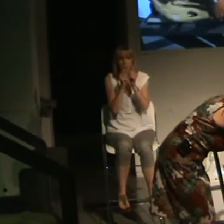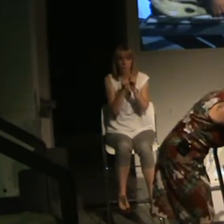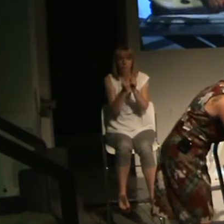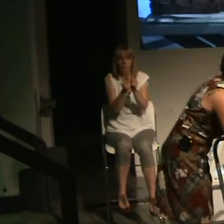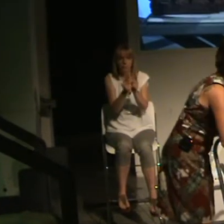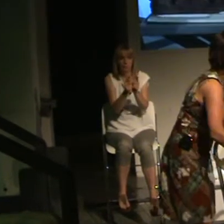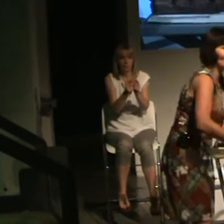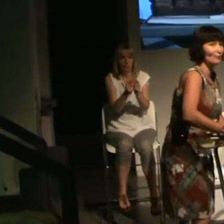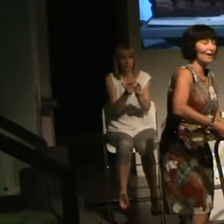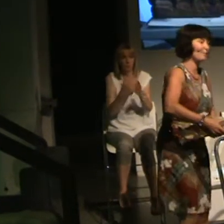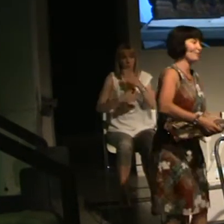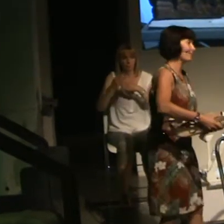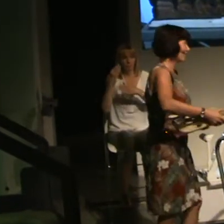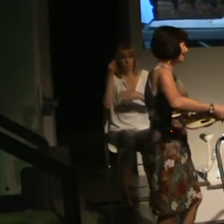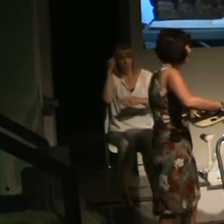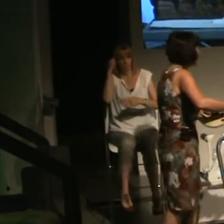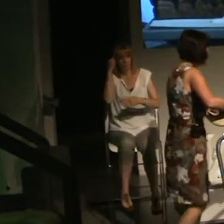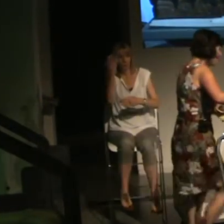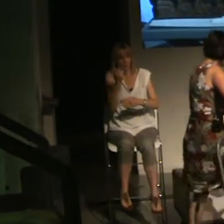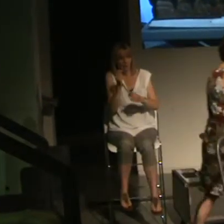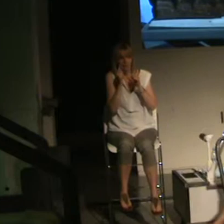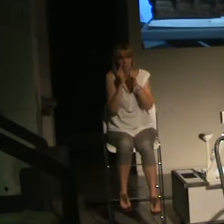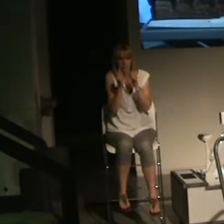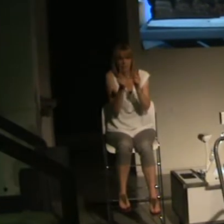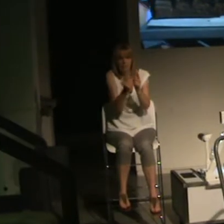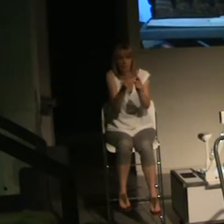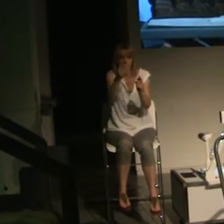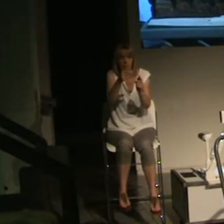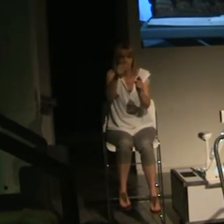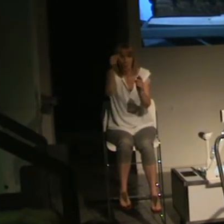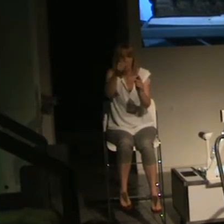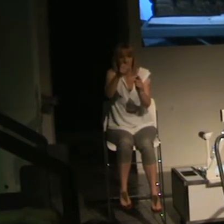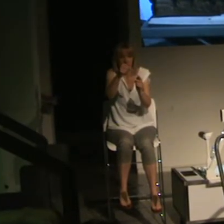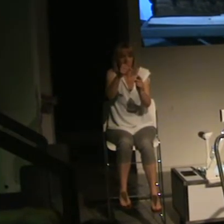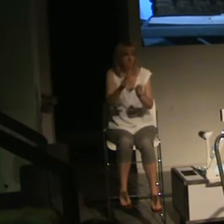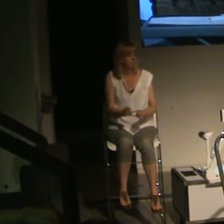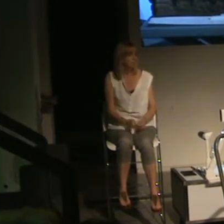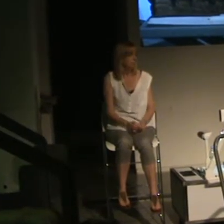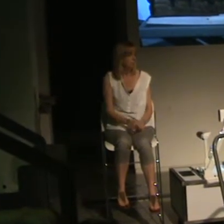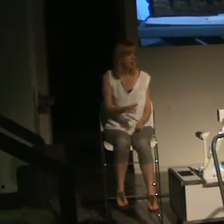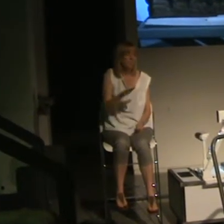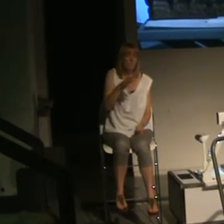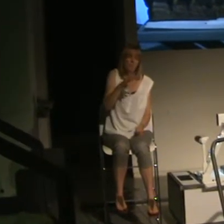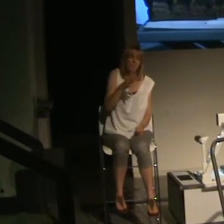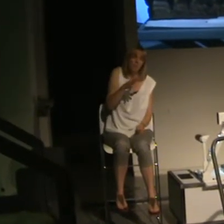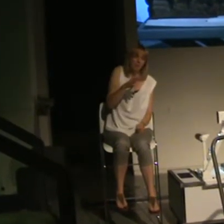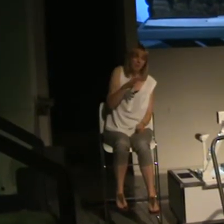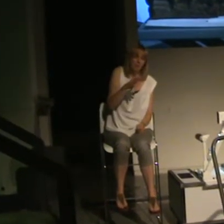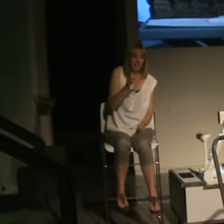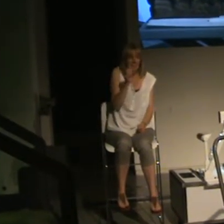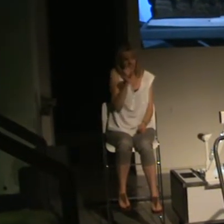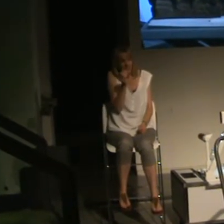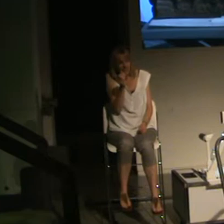got just the snout tip of a fossil gavial. They were nearly right. It was something slightly different. But they thought it